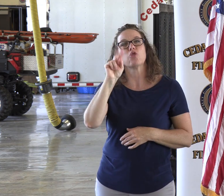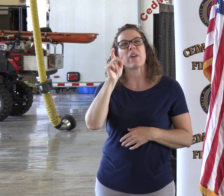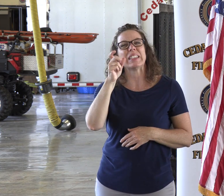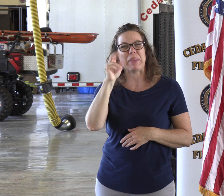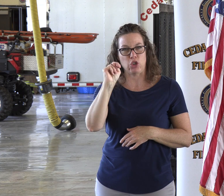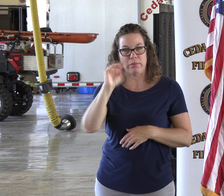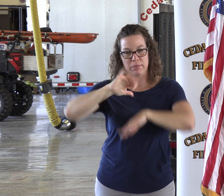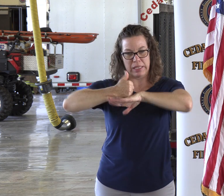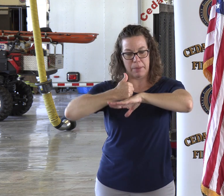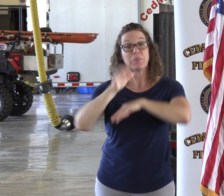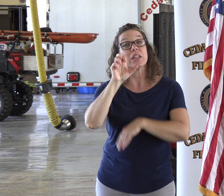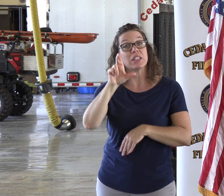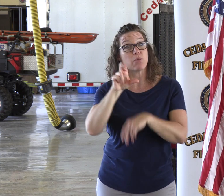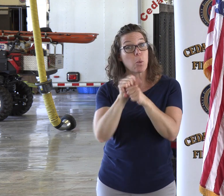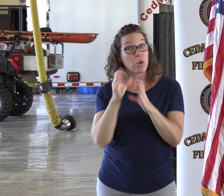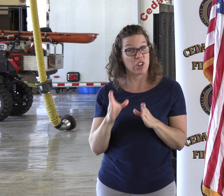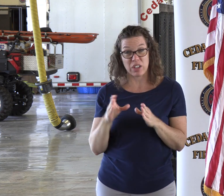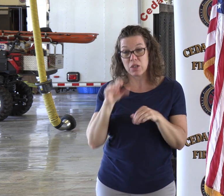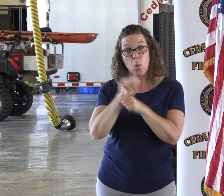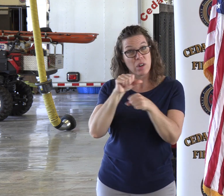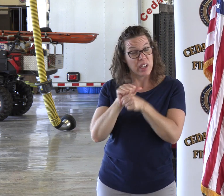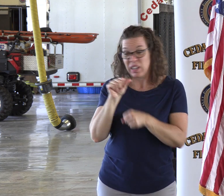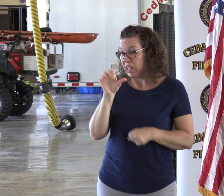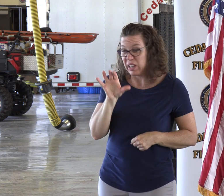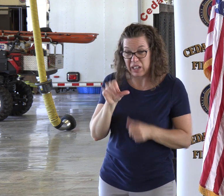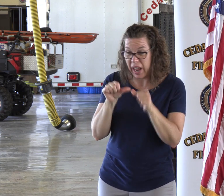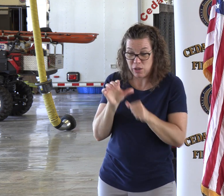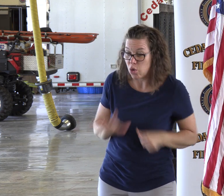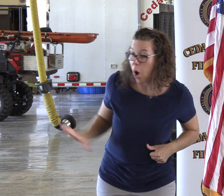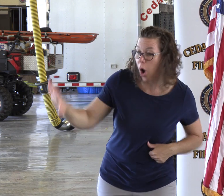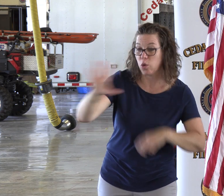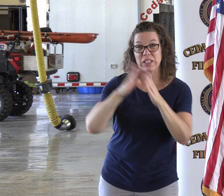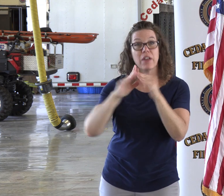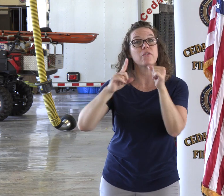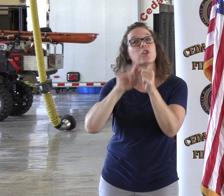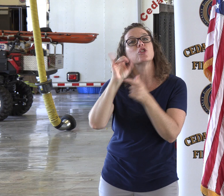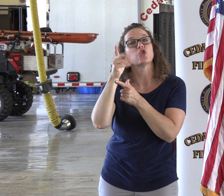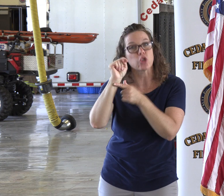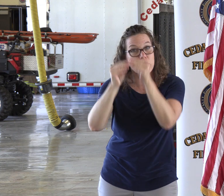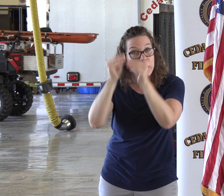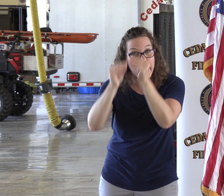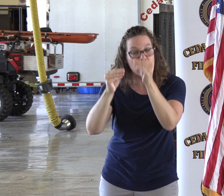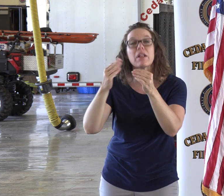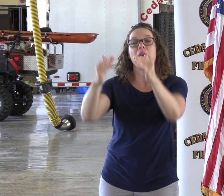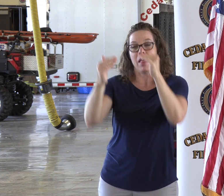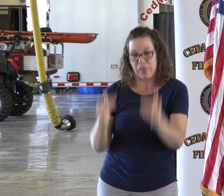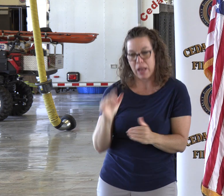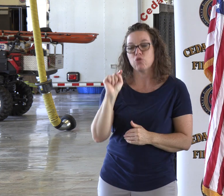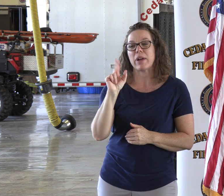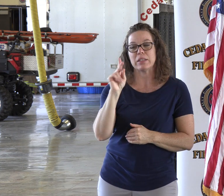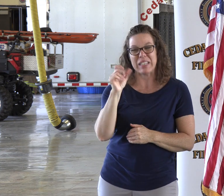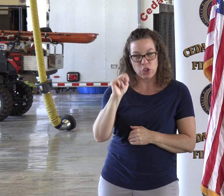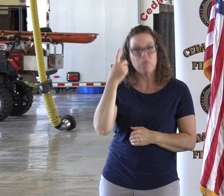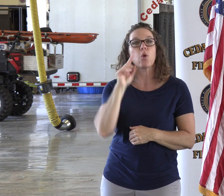services. In Cedar Rapids, crews were working in quadrants across the city, first preparing the circuits for the transmission to be restored to our